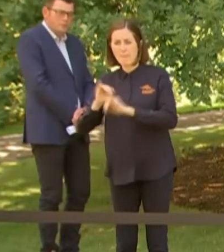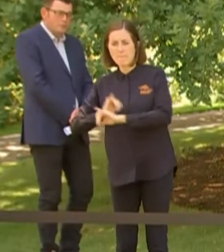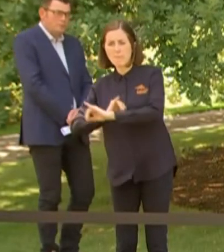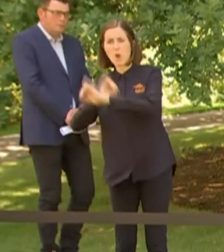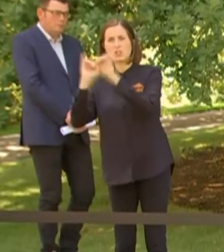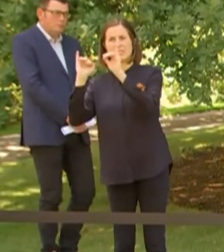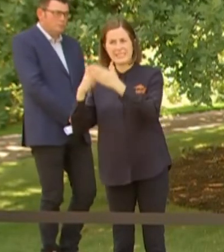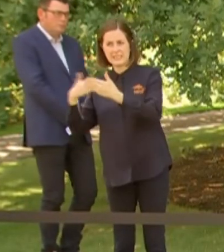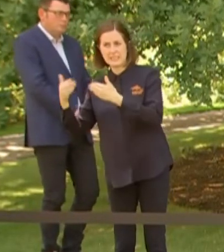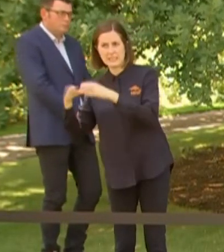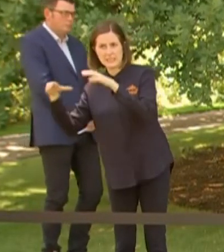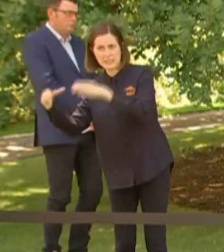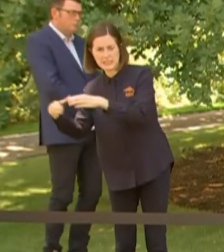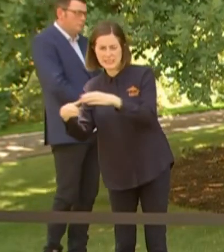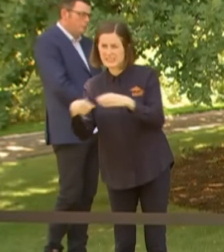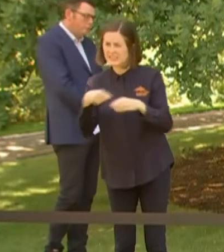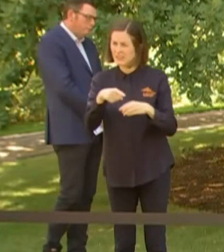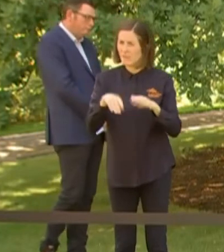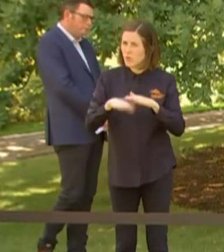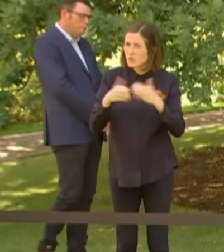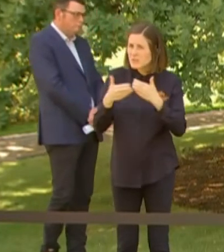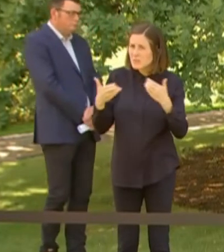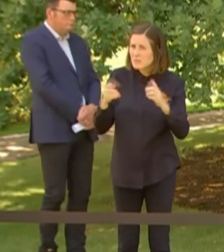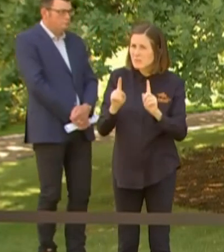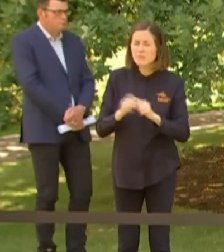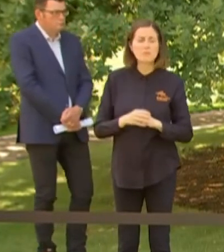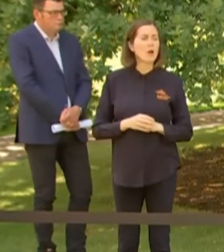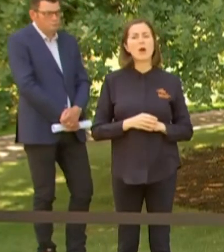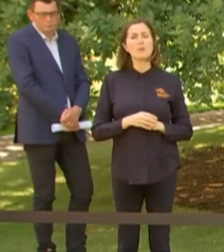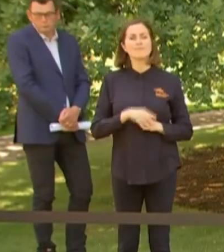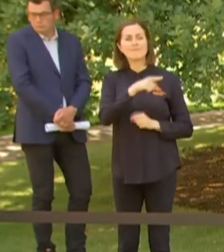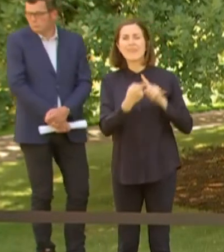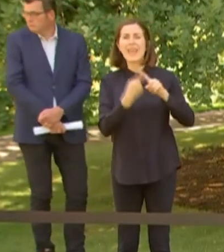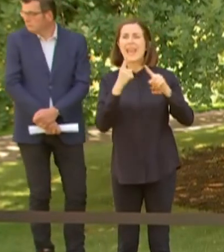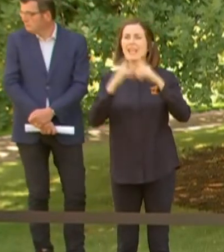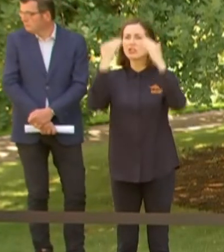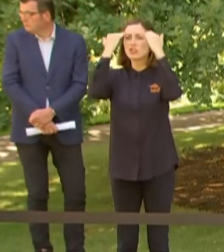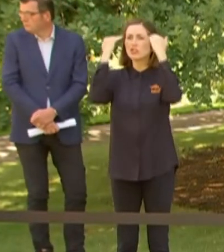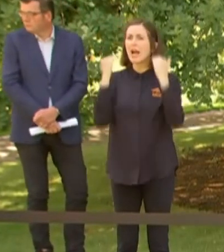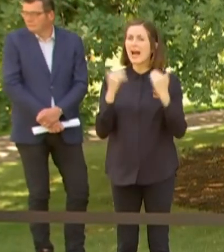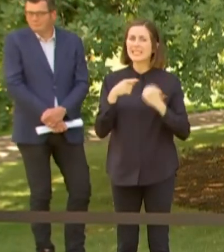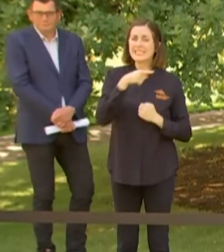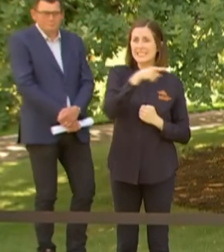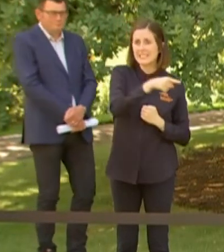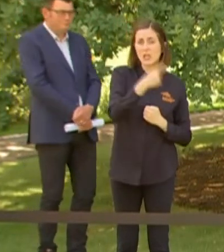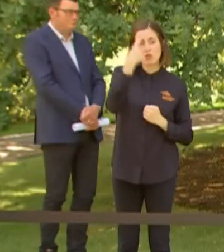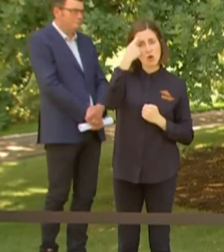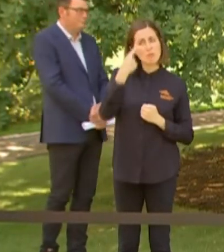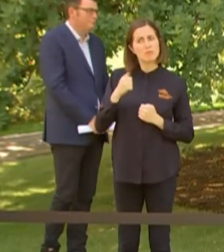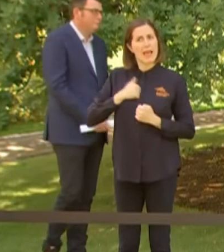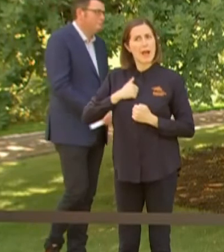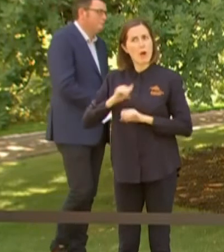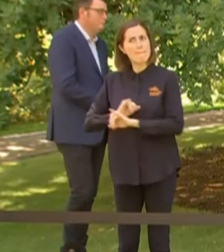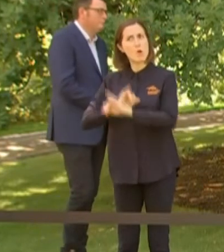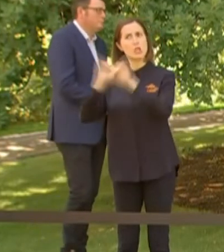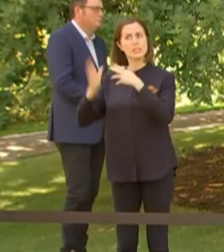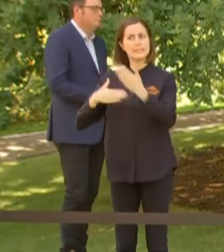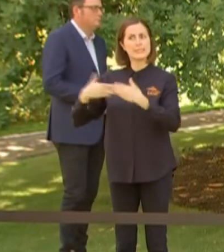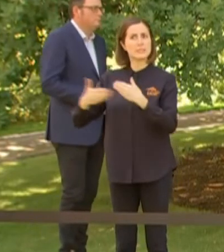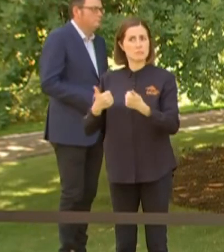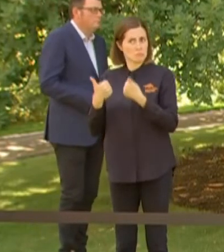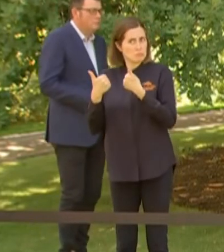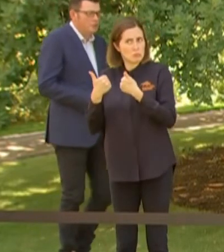Well, I don't think. Well, let's see what the Board of Inquiry said. I don't think that's what they thought. They thought that those arrangements did stand us in good stead. That's why we're keeping